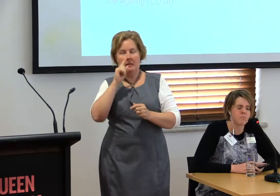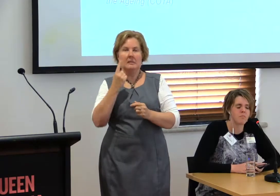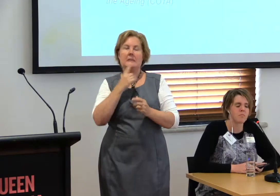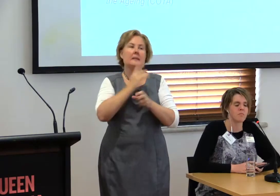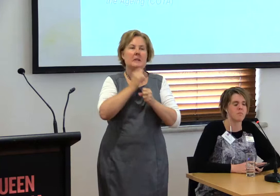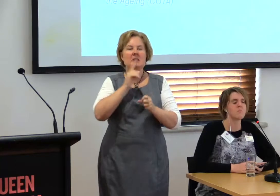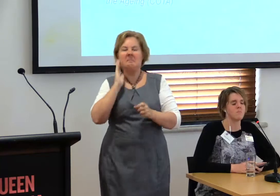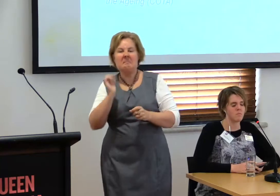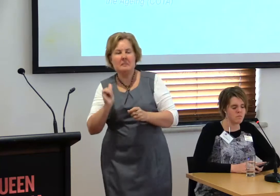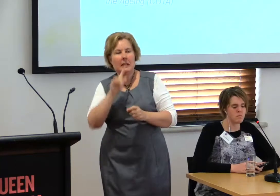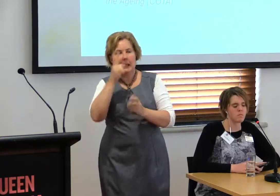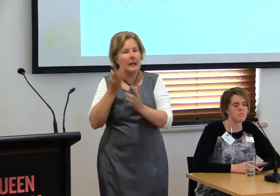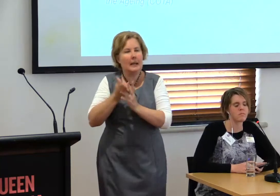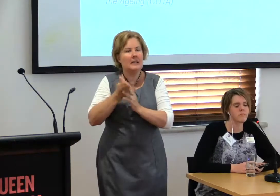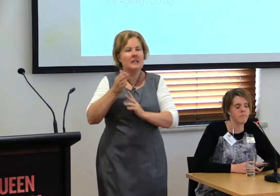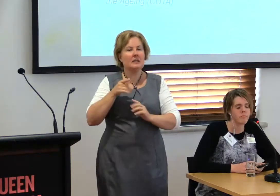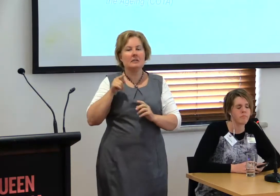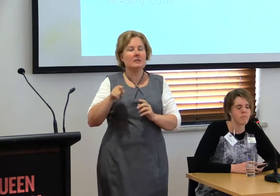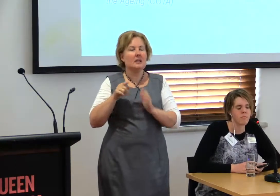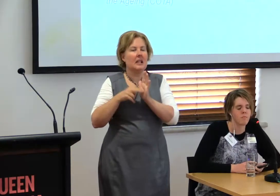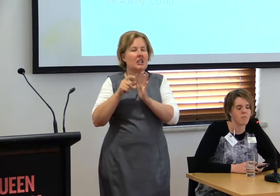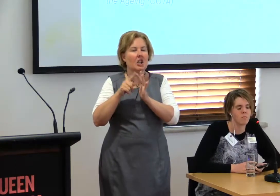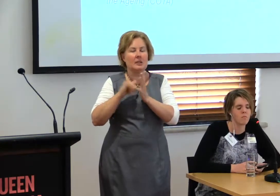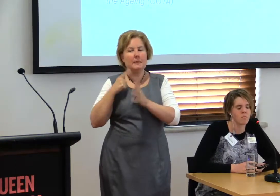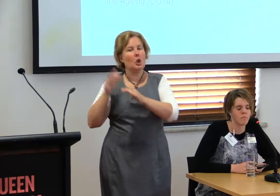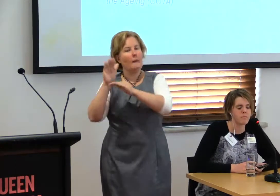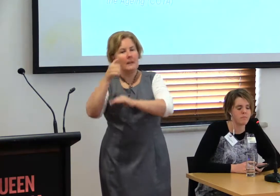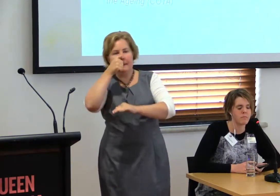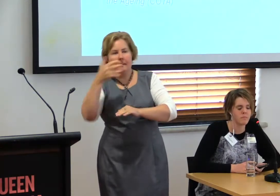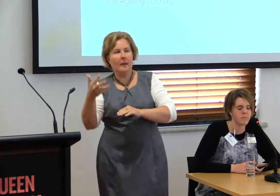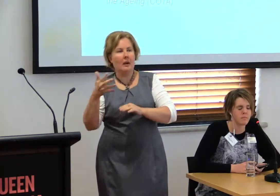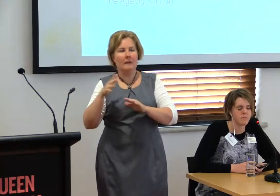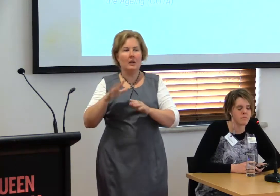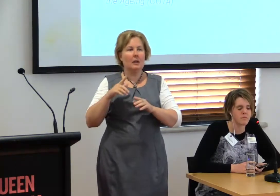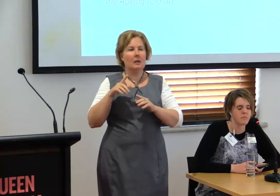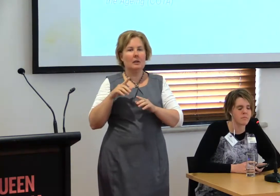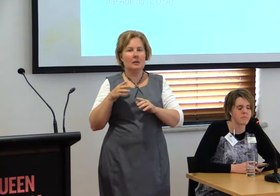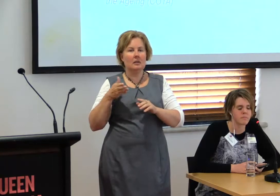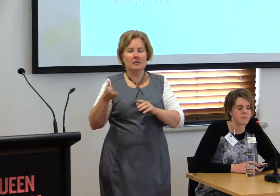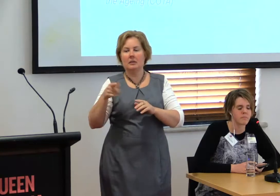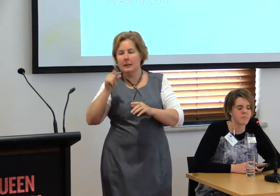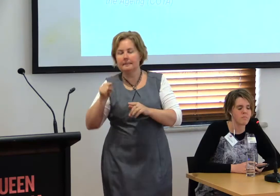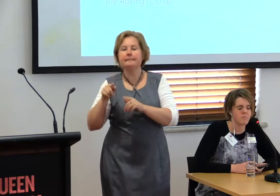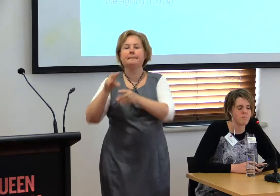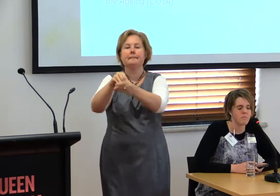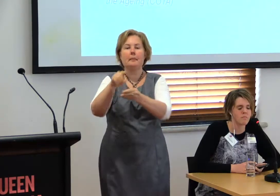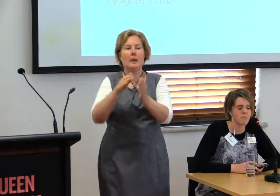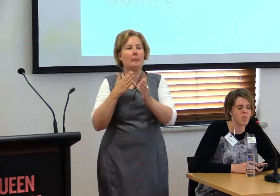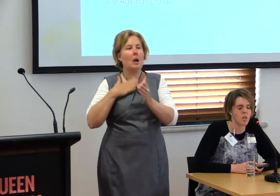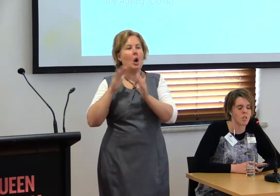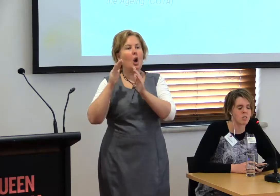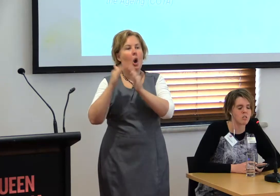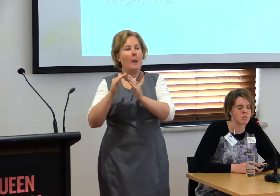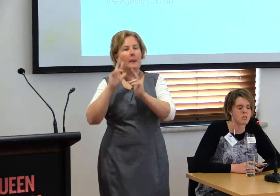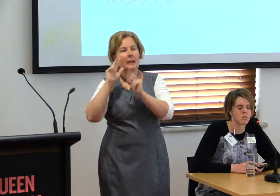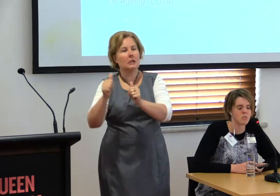doesn't matter, they can't access the NDIS, they're over 65. There's that My Homecare support. So